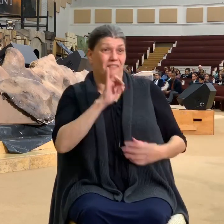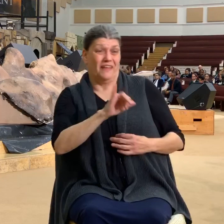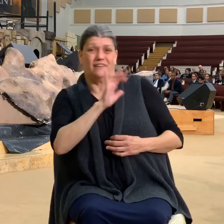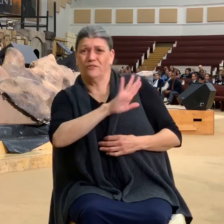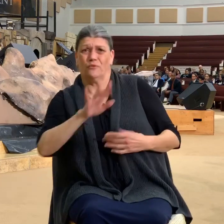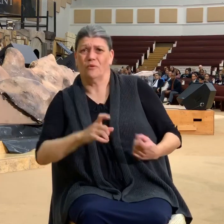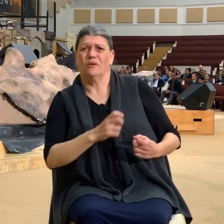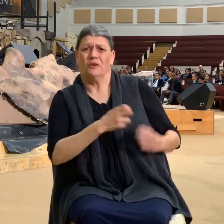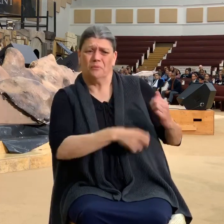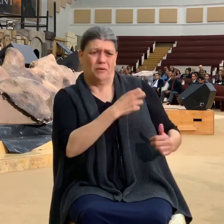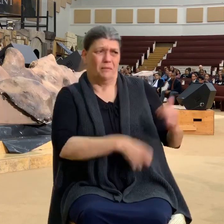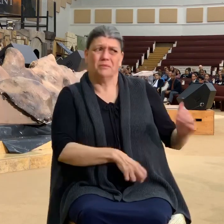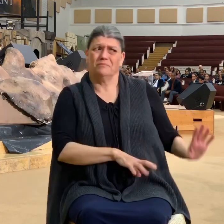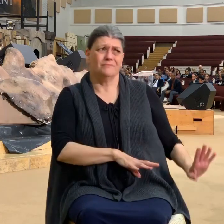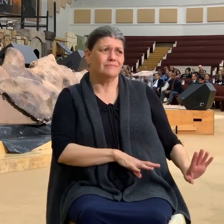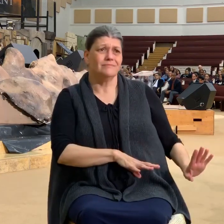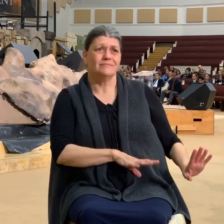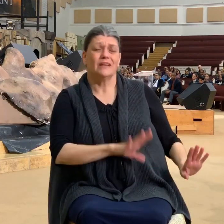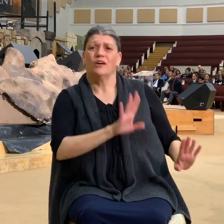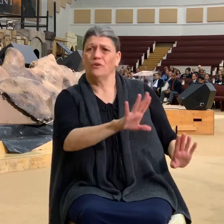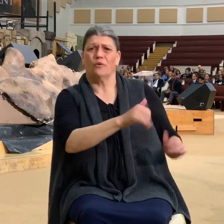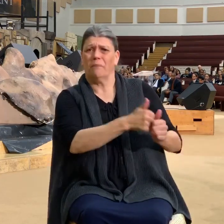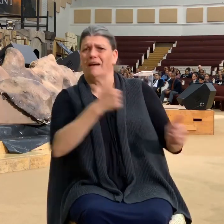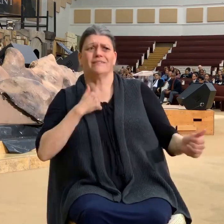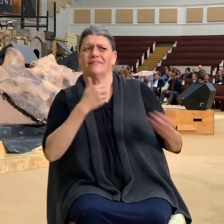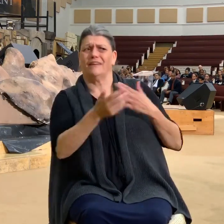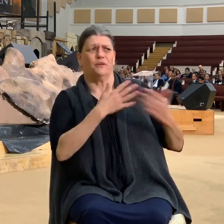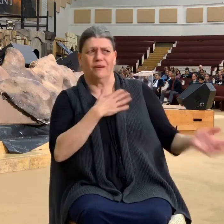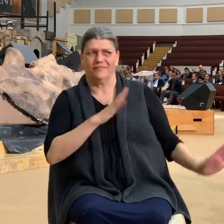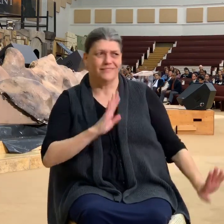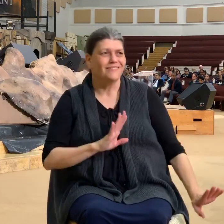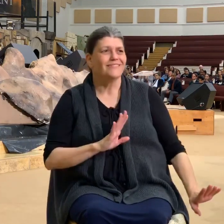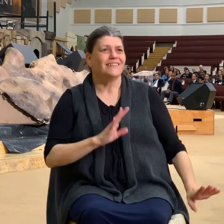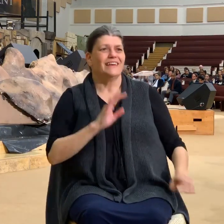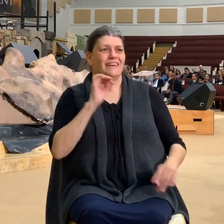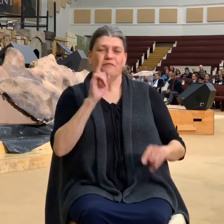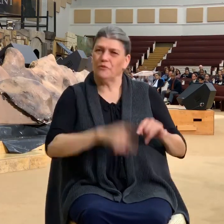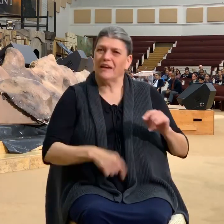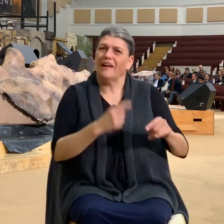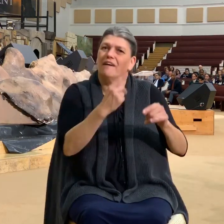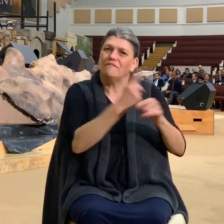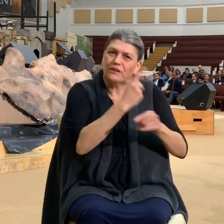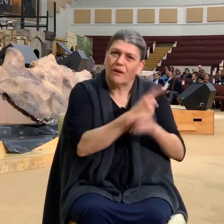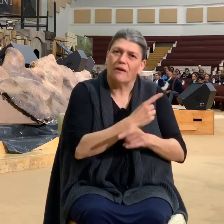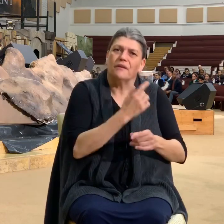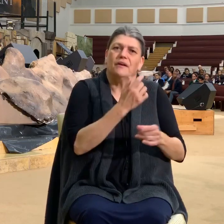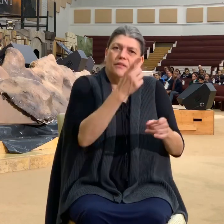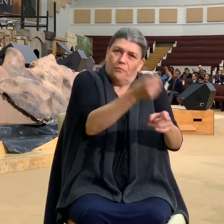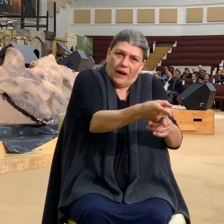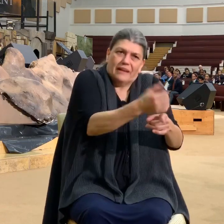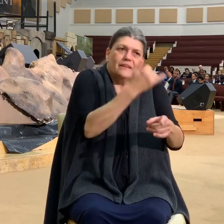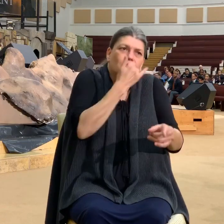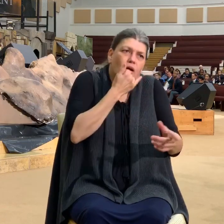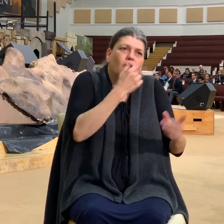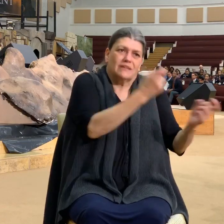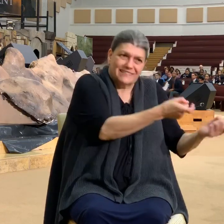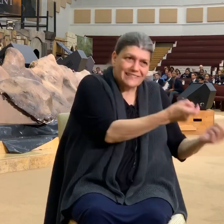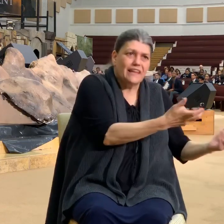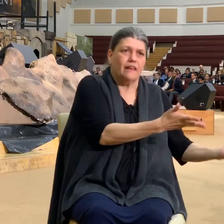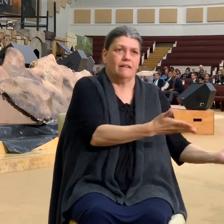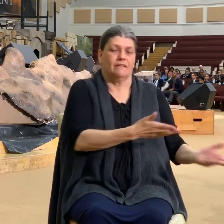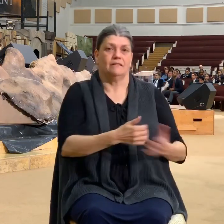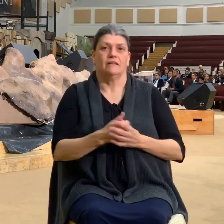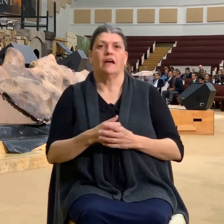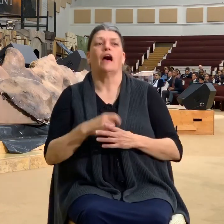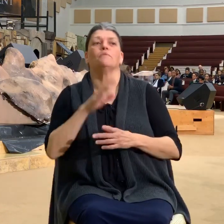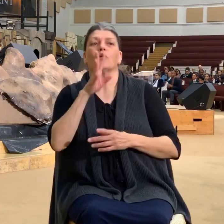are you even praying about it? You're a backslid anyway. If you can't figure out what's right or wrong, I'm not talking about right or wrong, I'm talking about finding the will